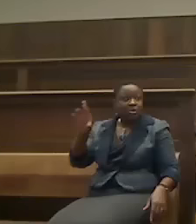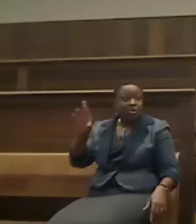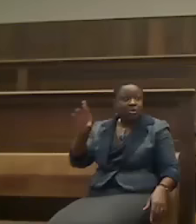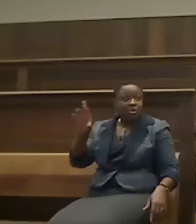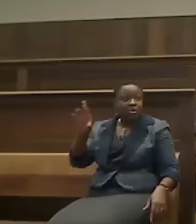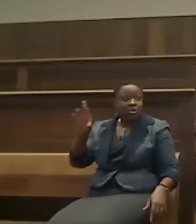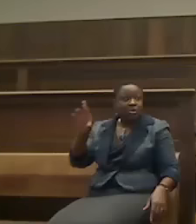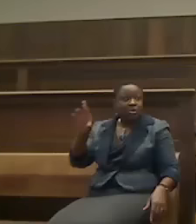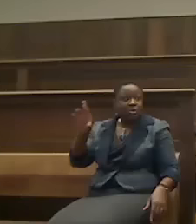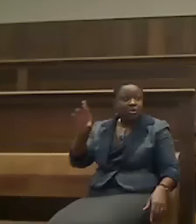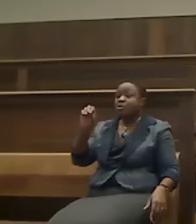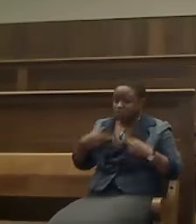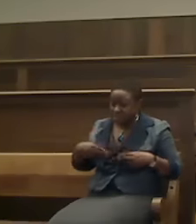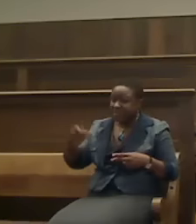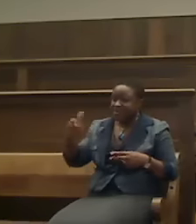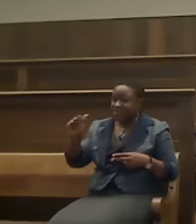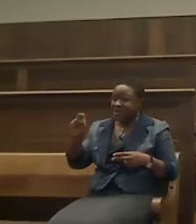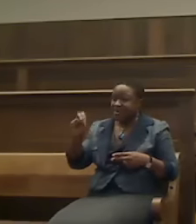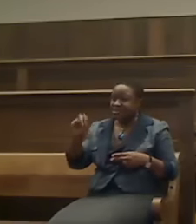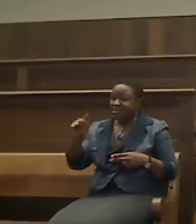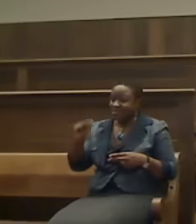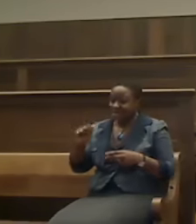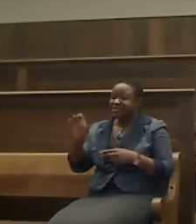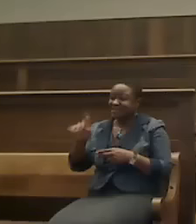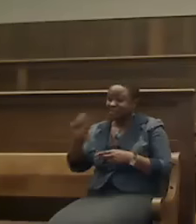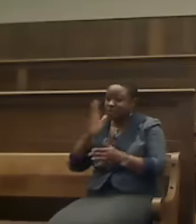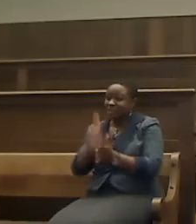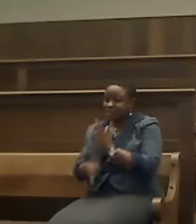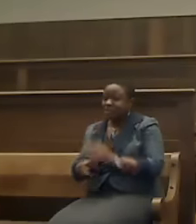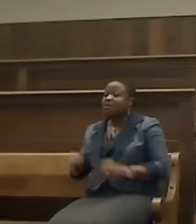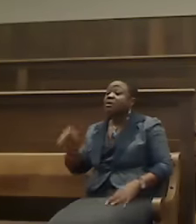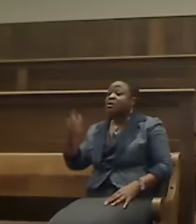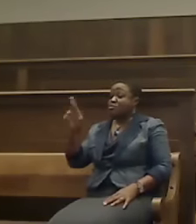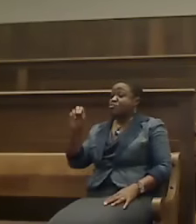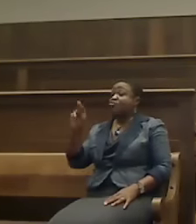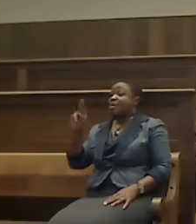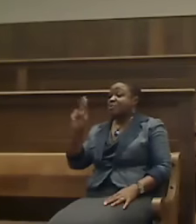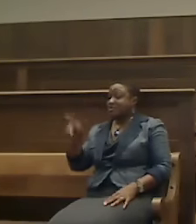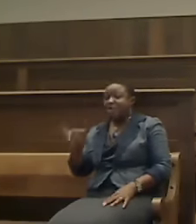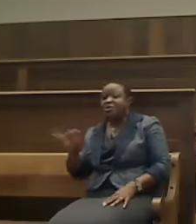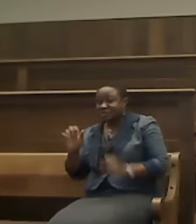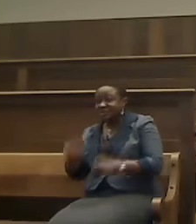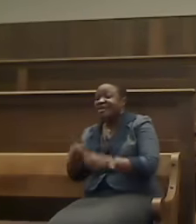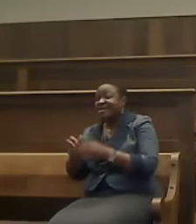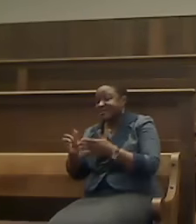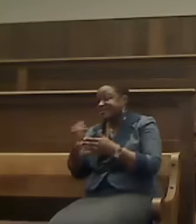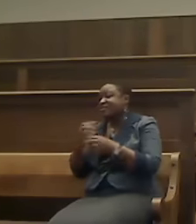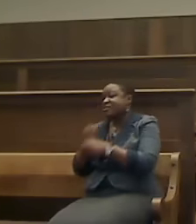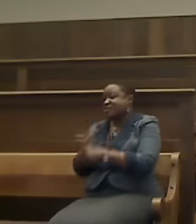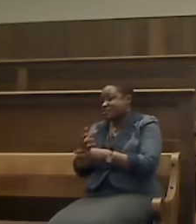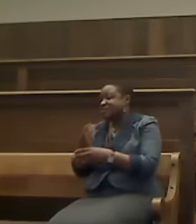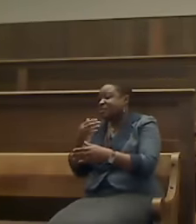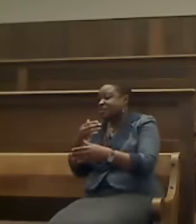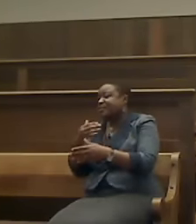And the Roundup also leads to birth defects at low levels.